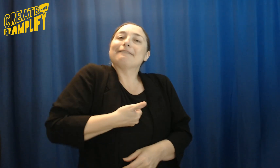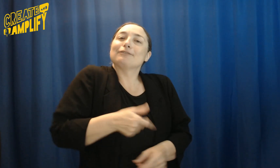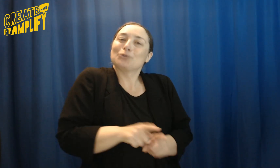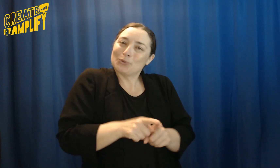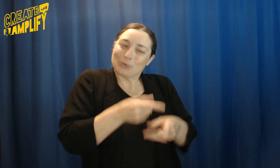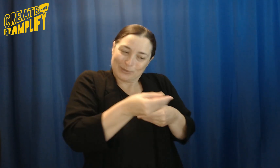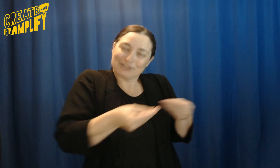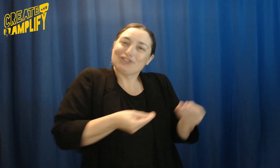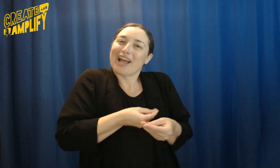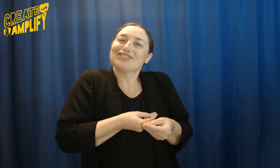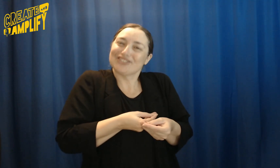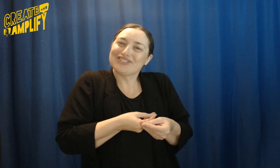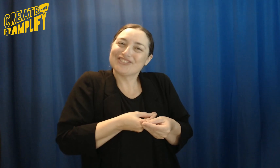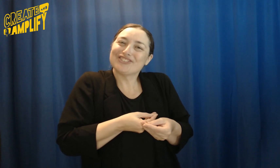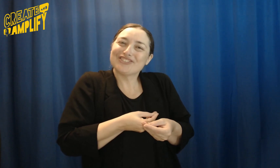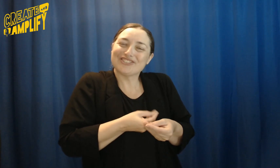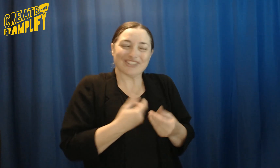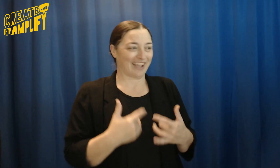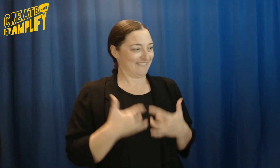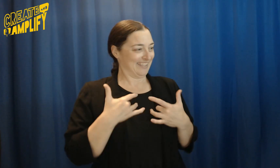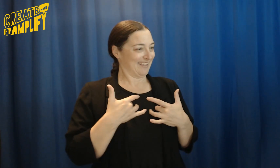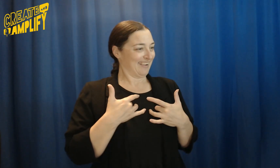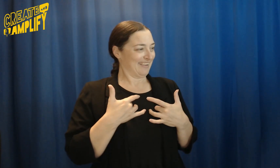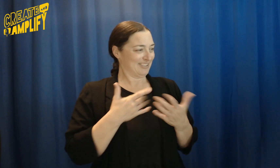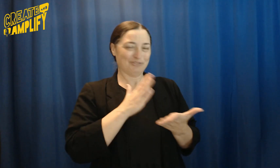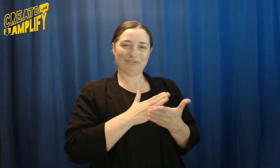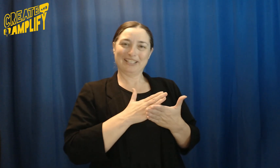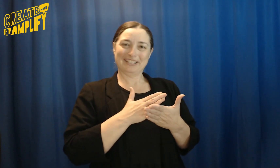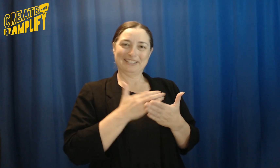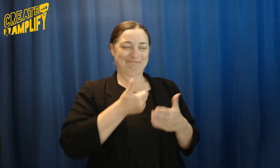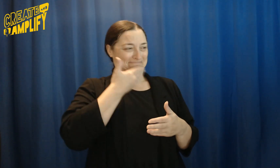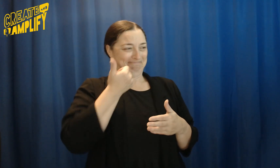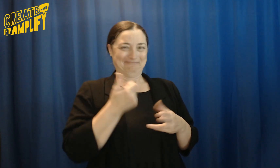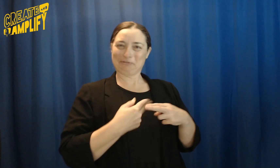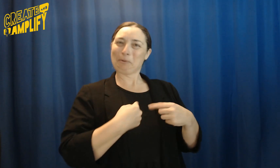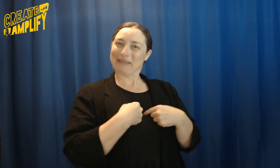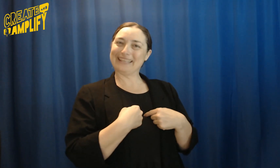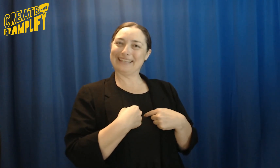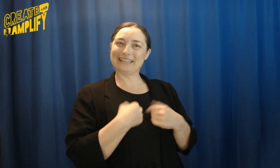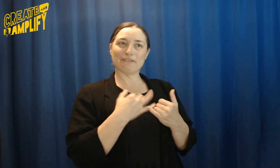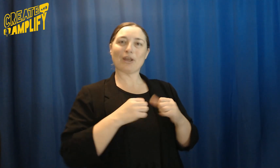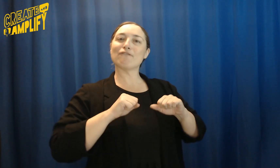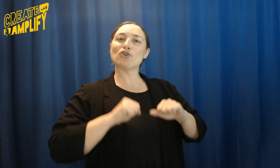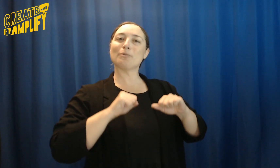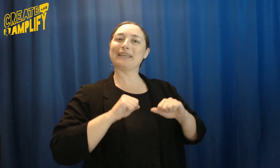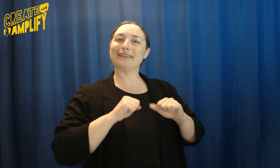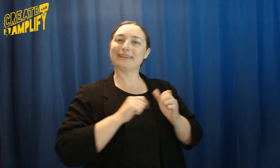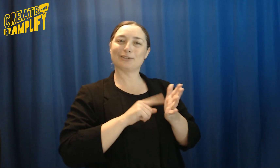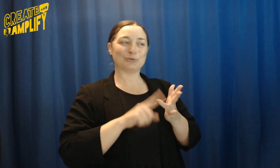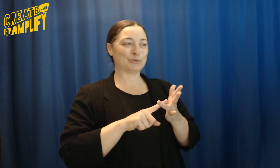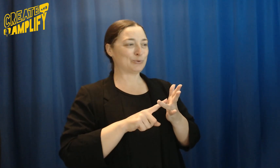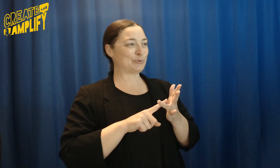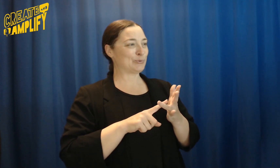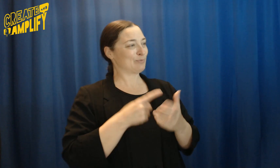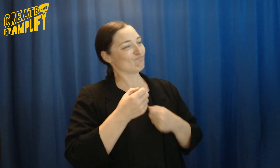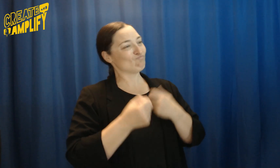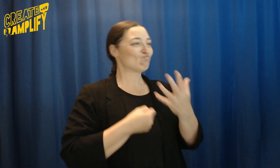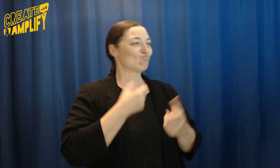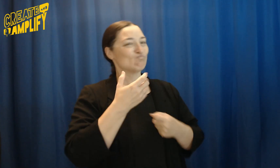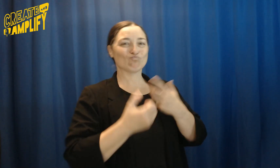feel like this is really affirming for me to be able to have the opportunity to put these thoughts and concepts into words. So thank